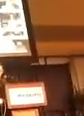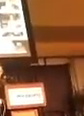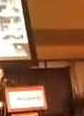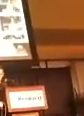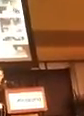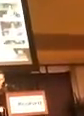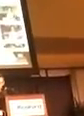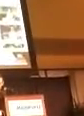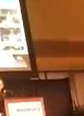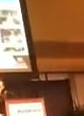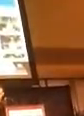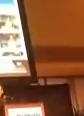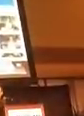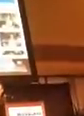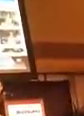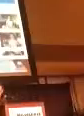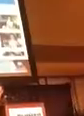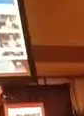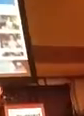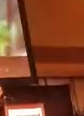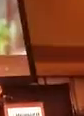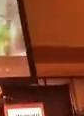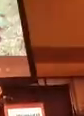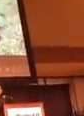omit from the ad and play.